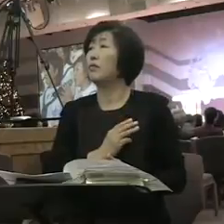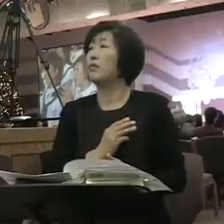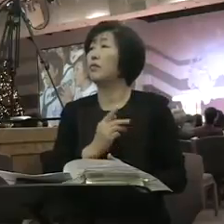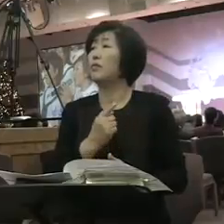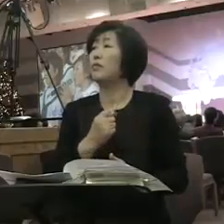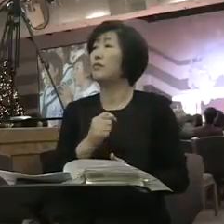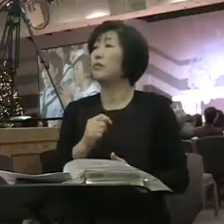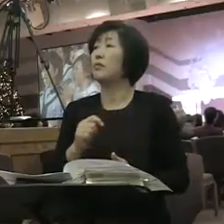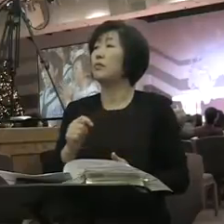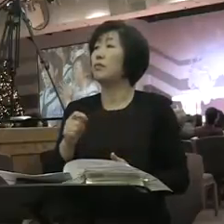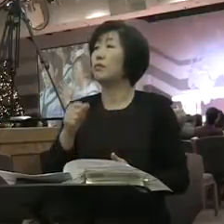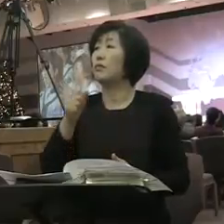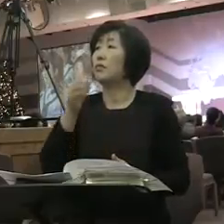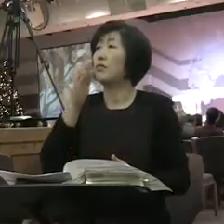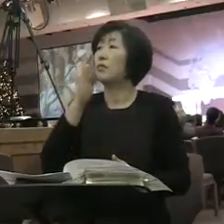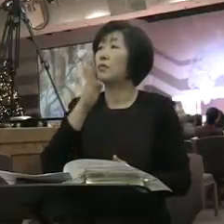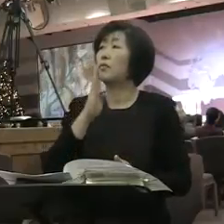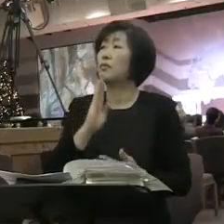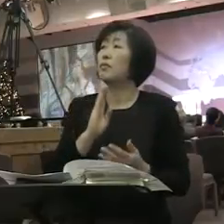God of glory,